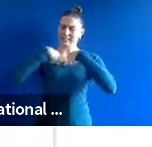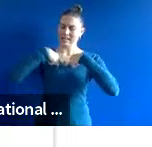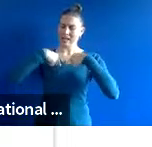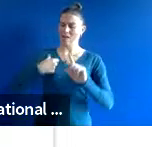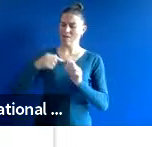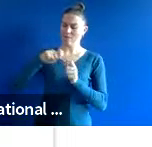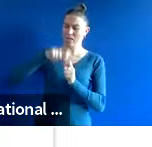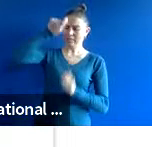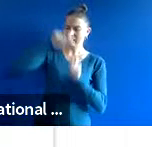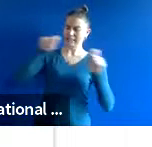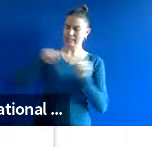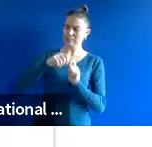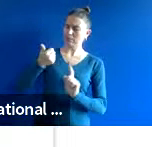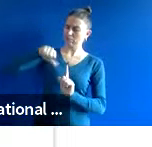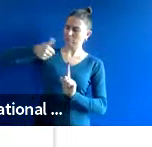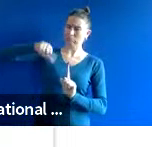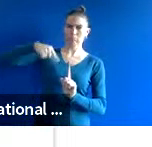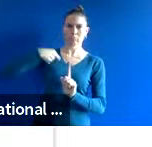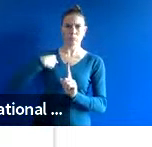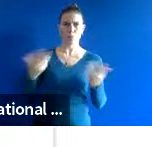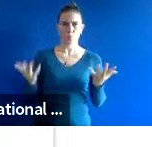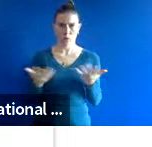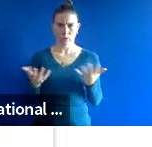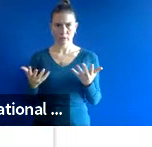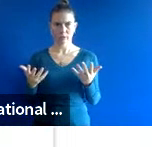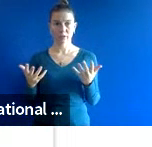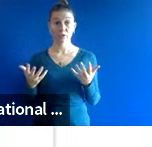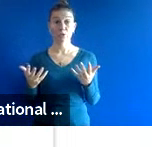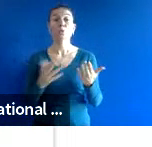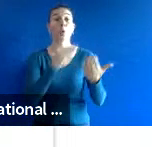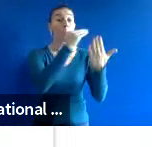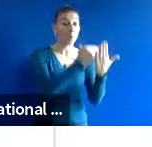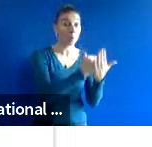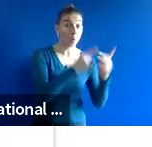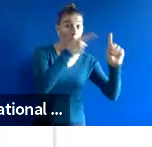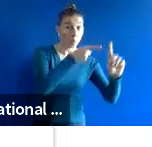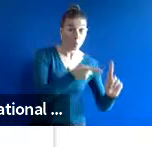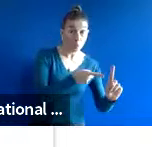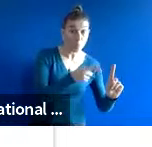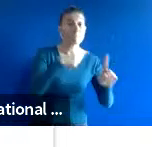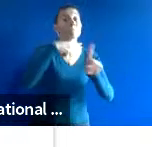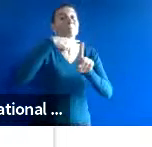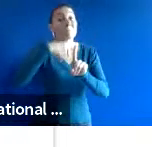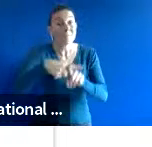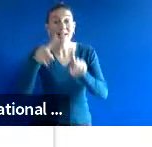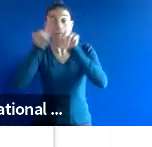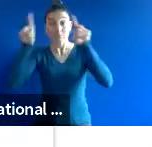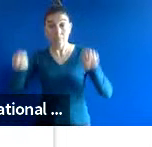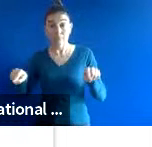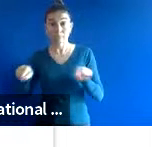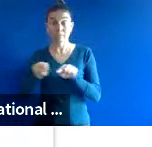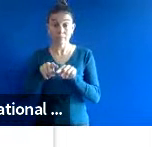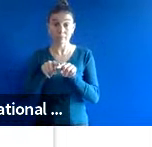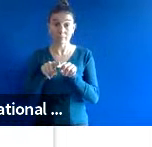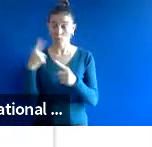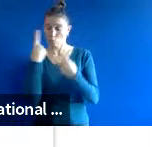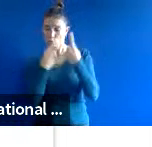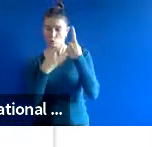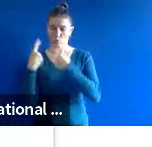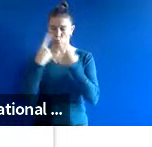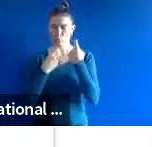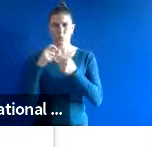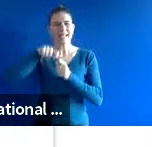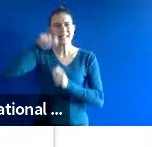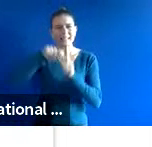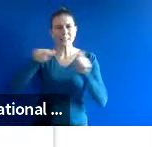stakeholders can go through. And after that assessment, you receive some feedback on how far are you already in the